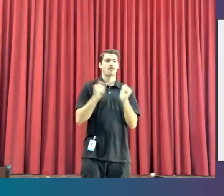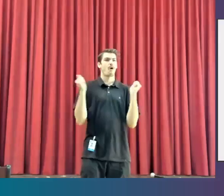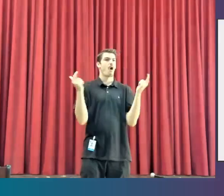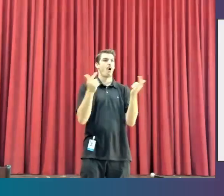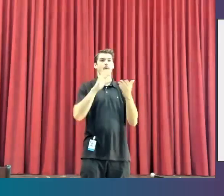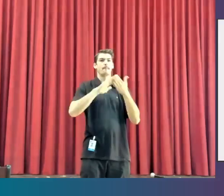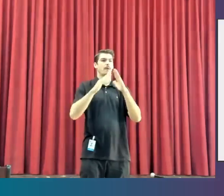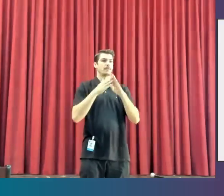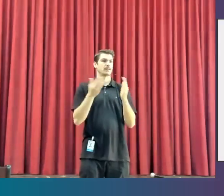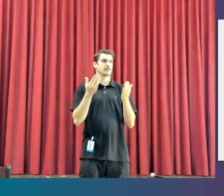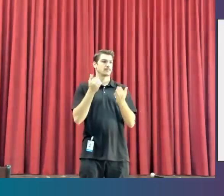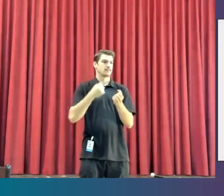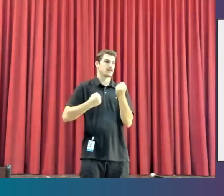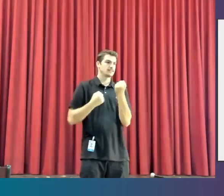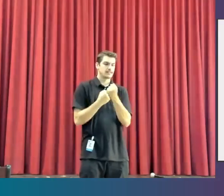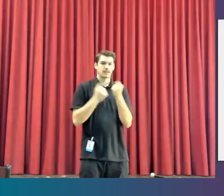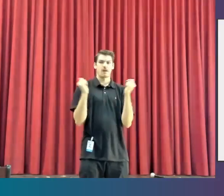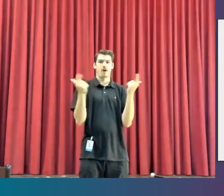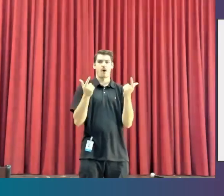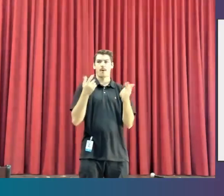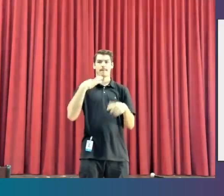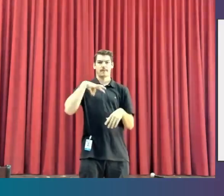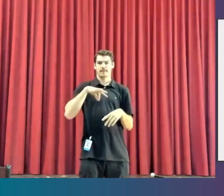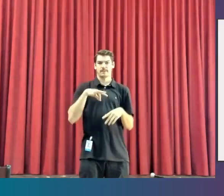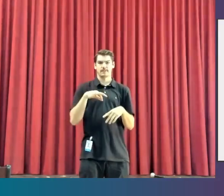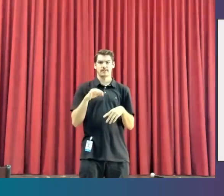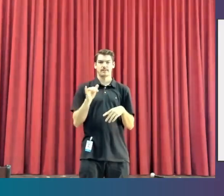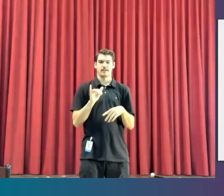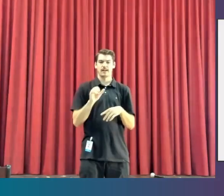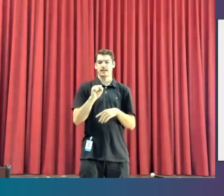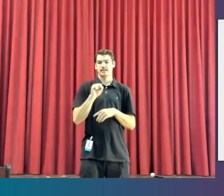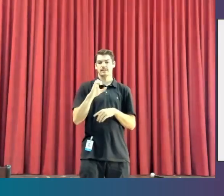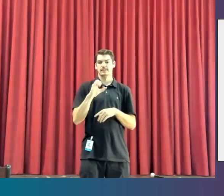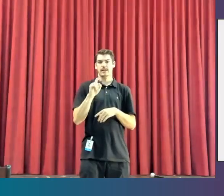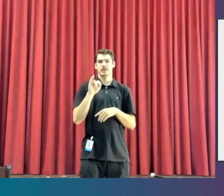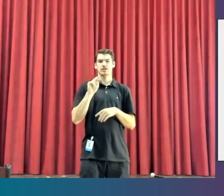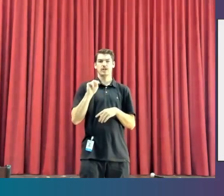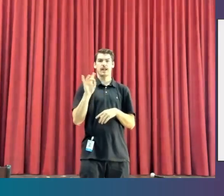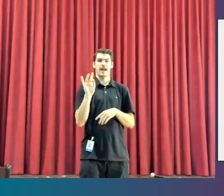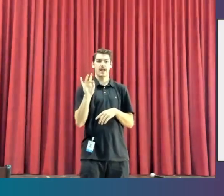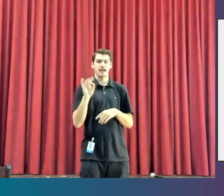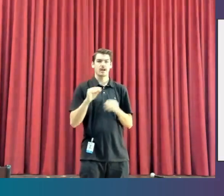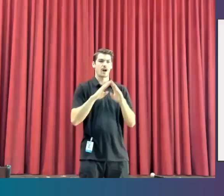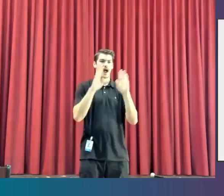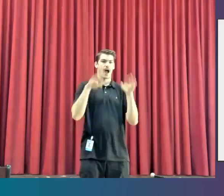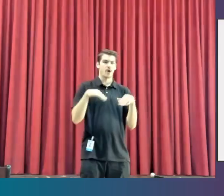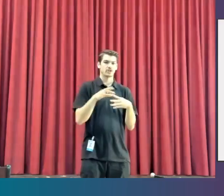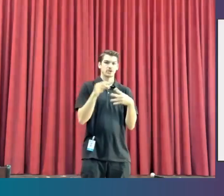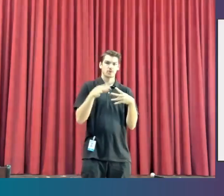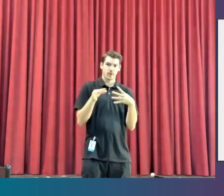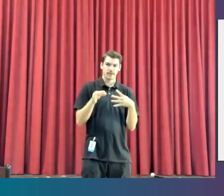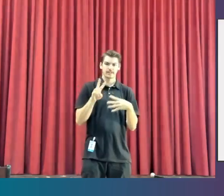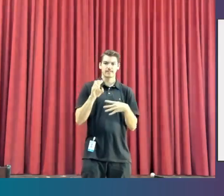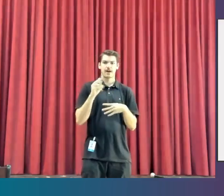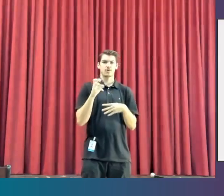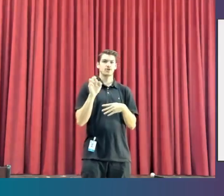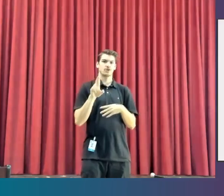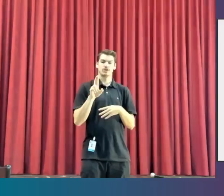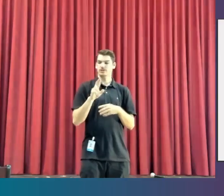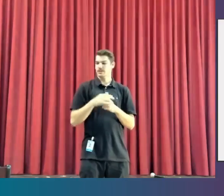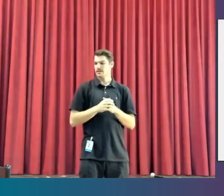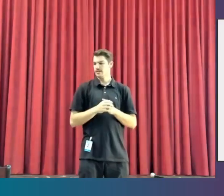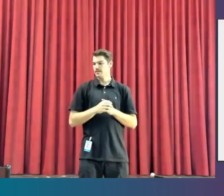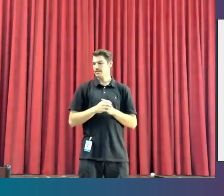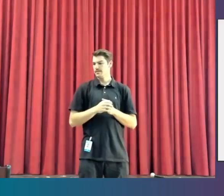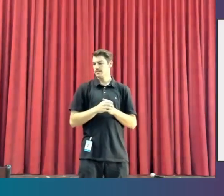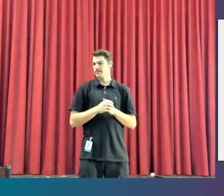all public benefits, including Section 8 or housing choice vouchers,